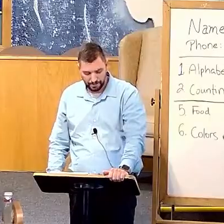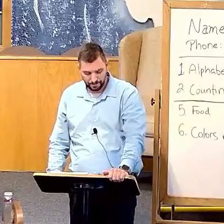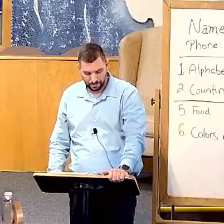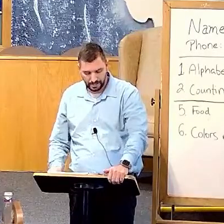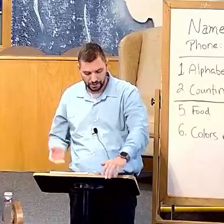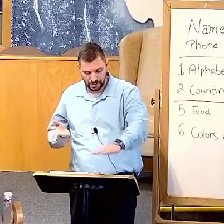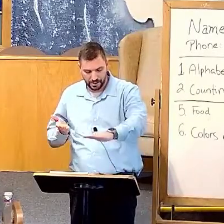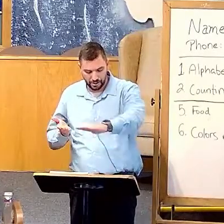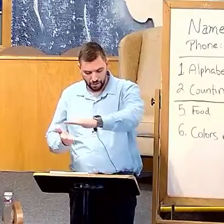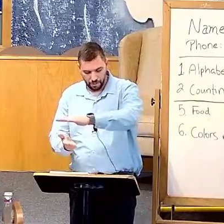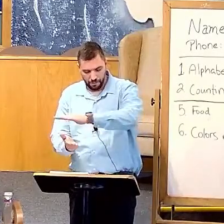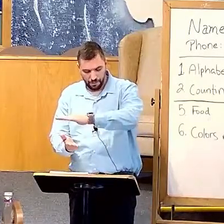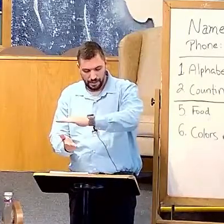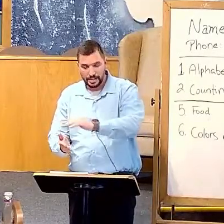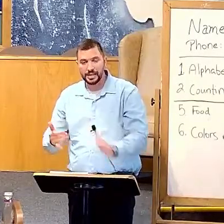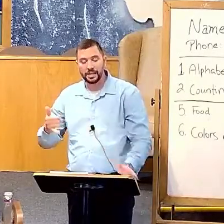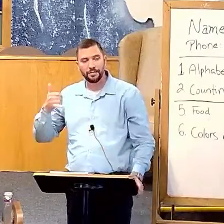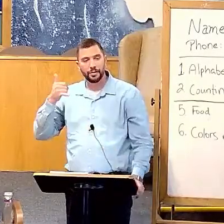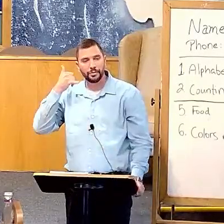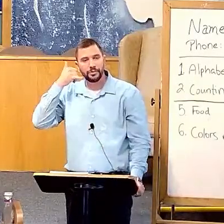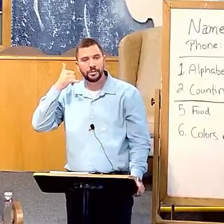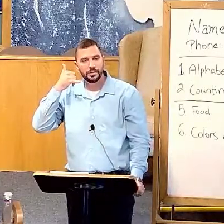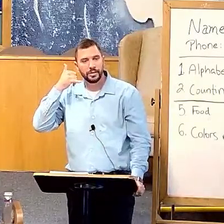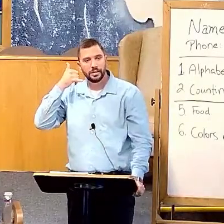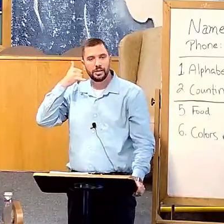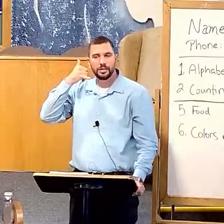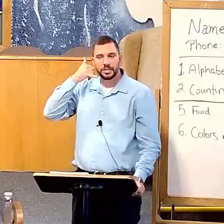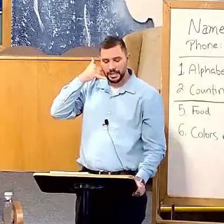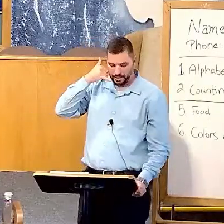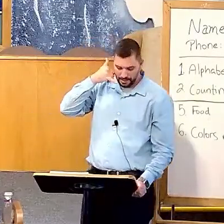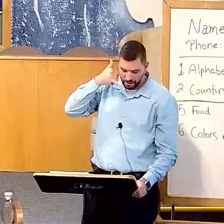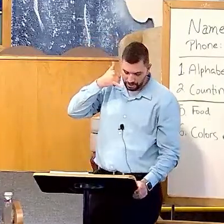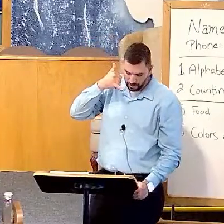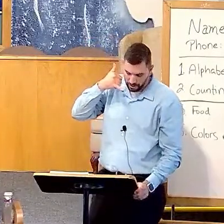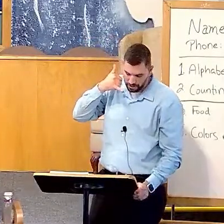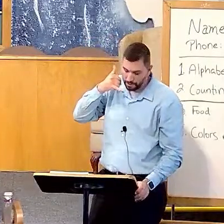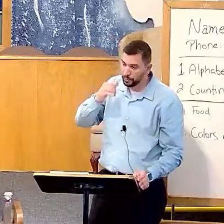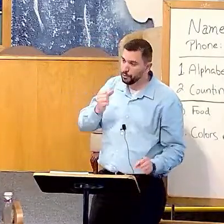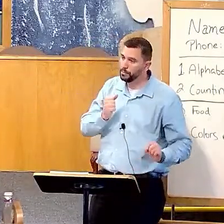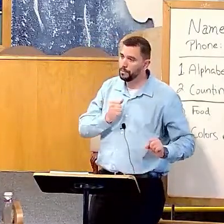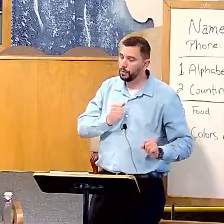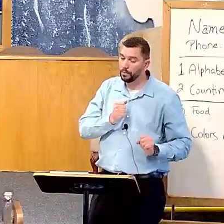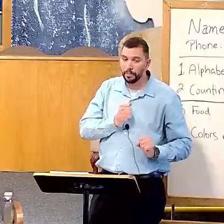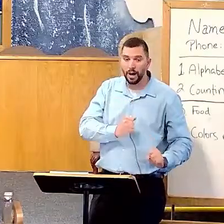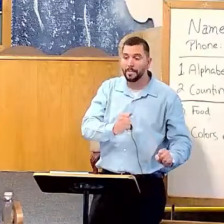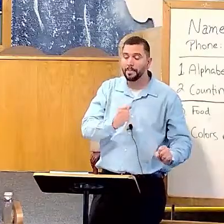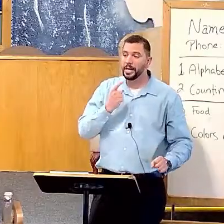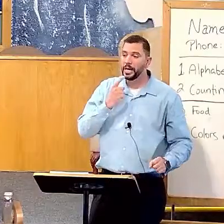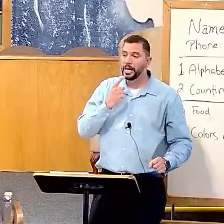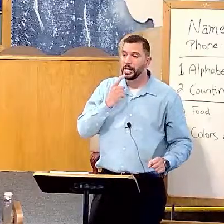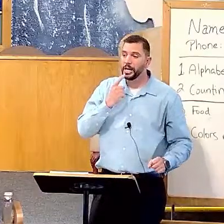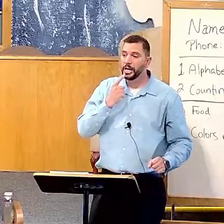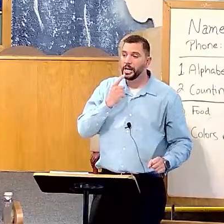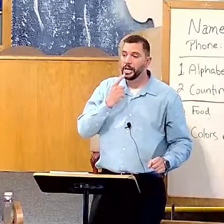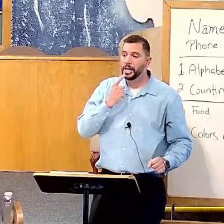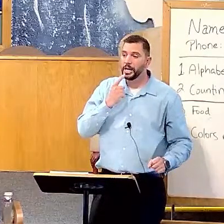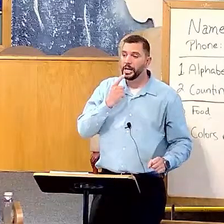And so that's stove. Telephone, like this. The broom or mop, you're going to say broom or you'll